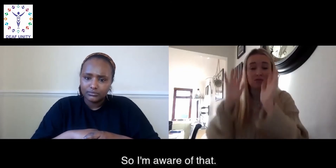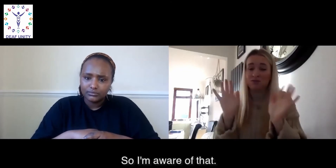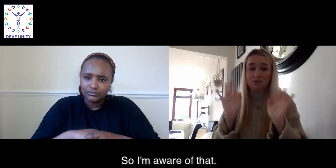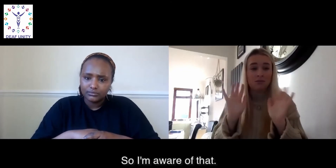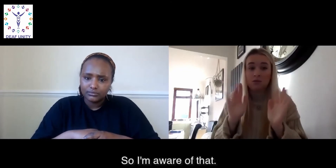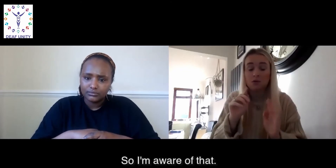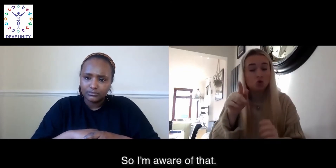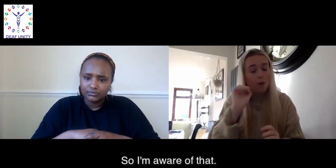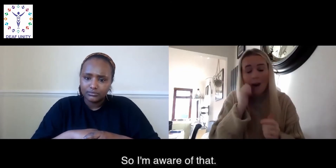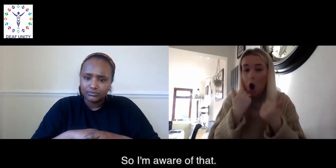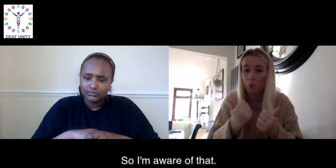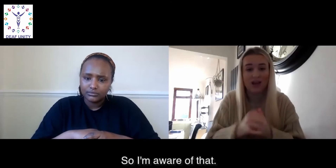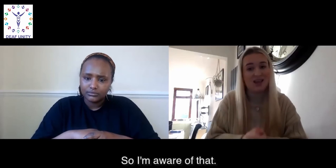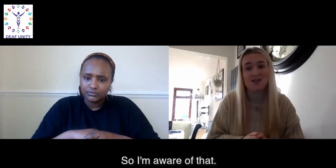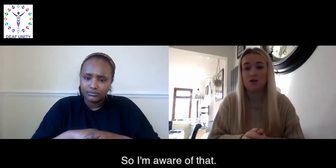that.